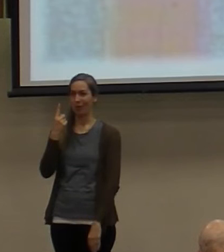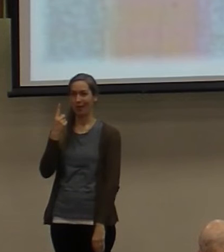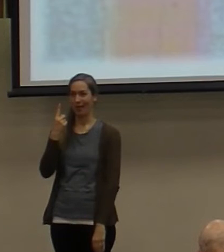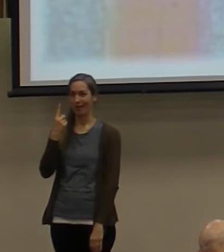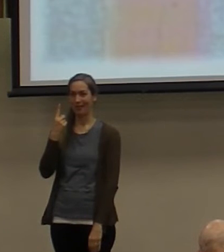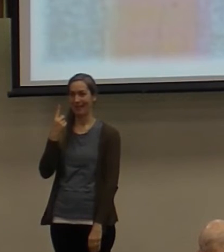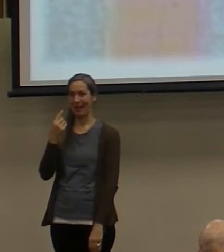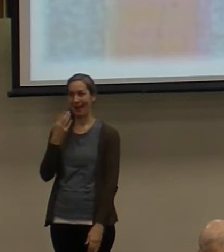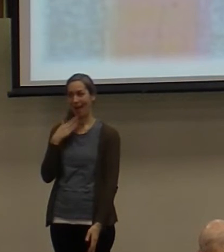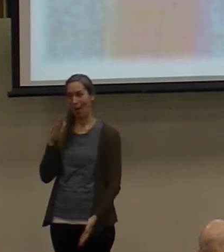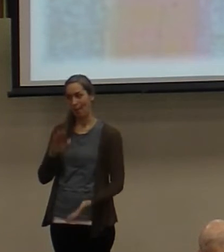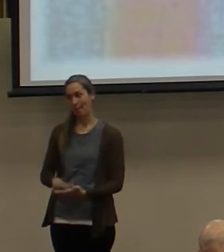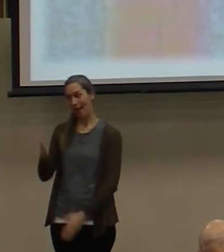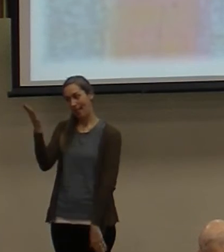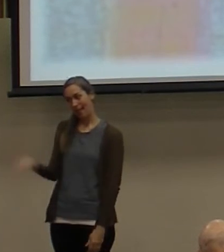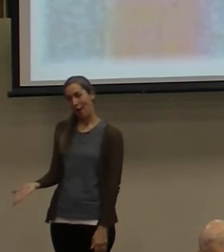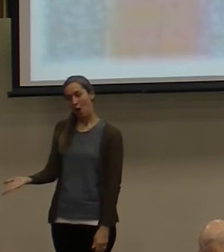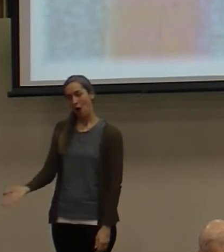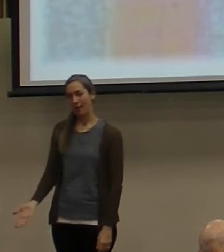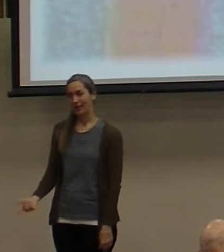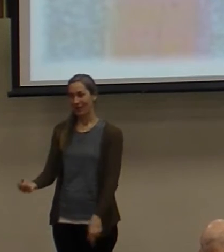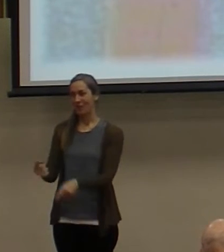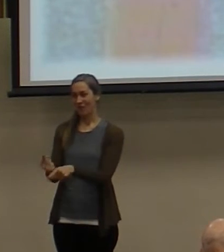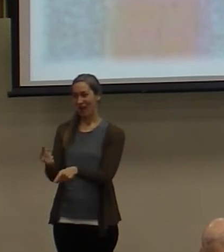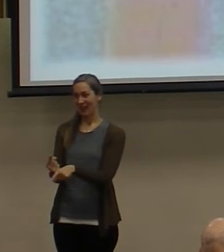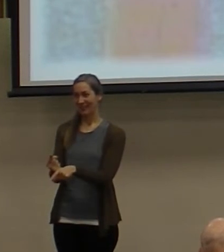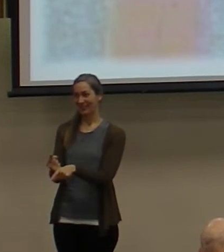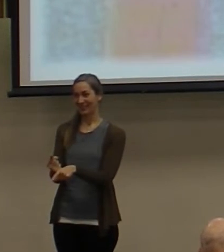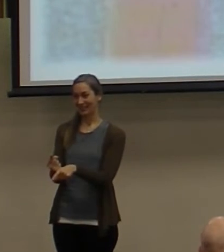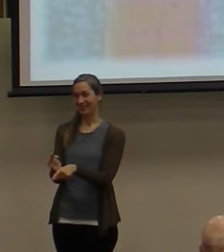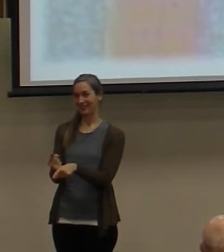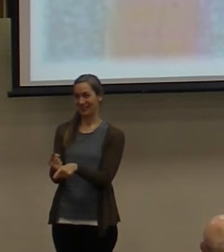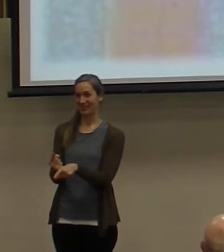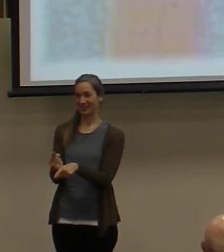were. Right?